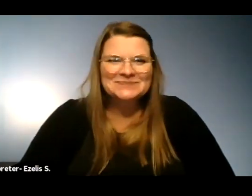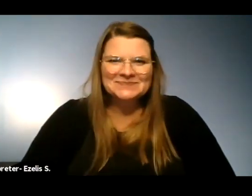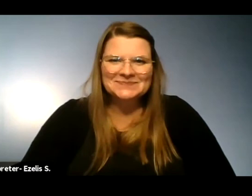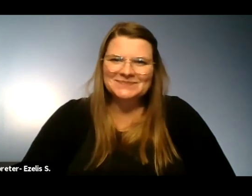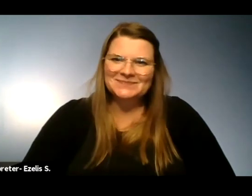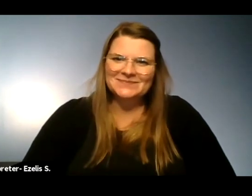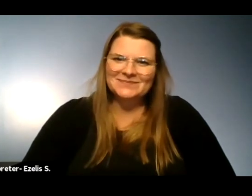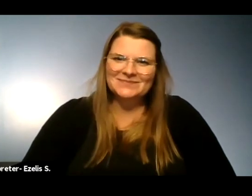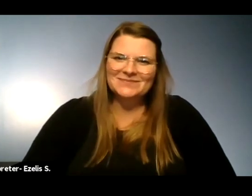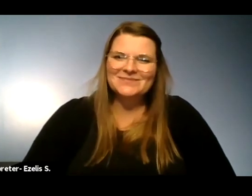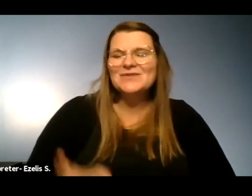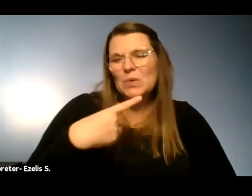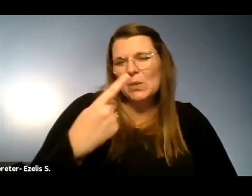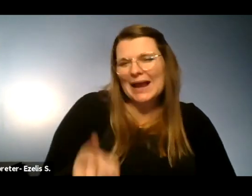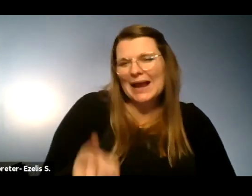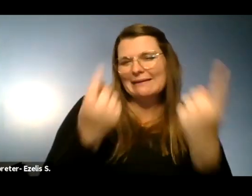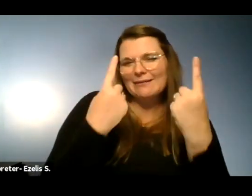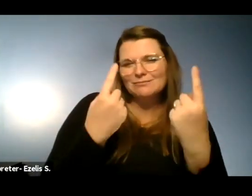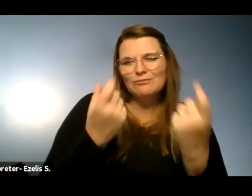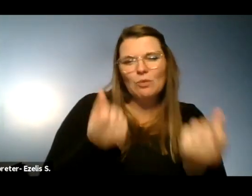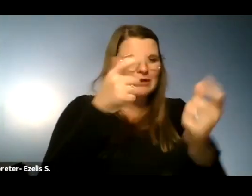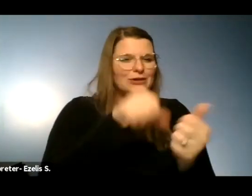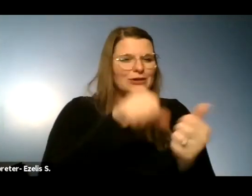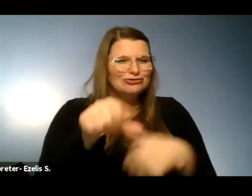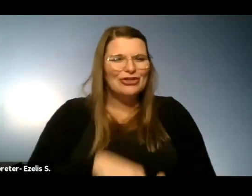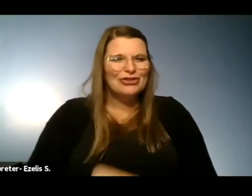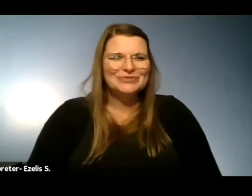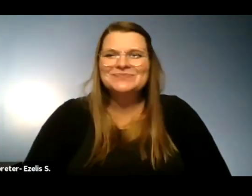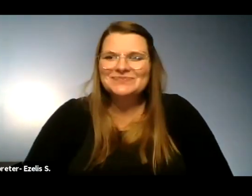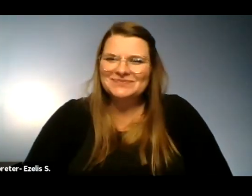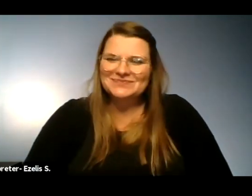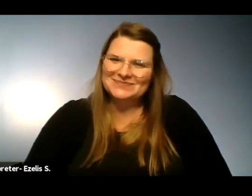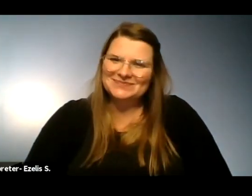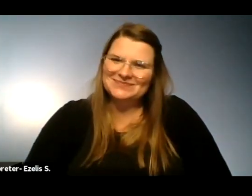We're on the same page. We get it. We understand each other.